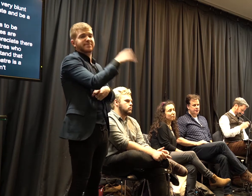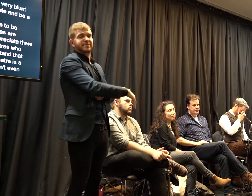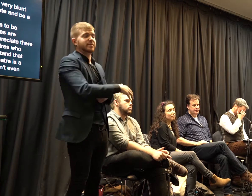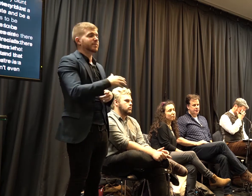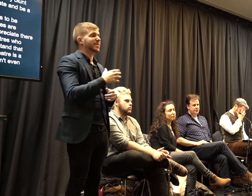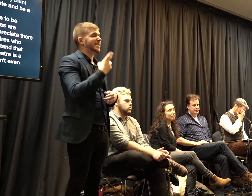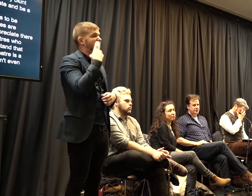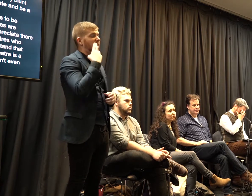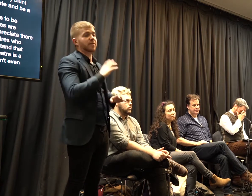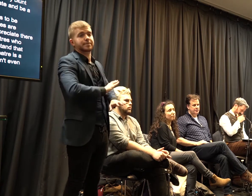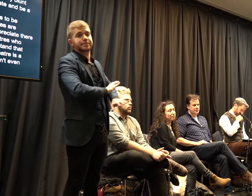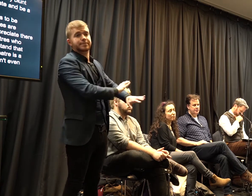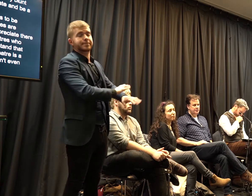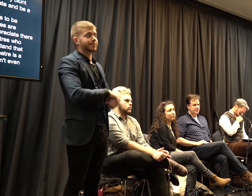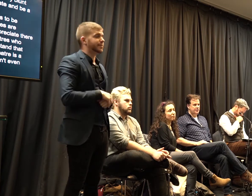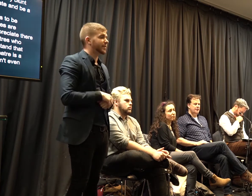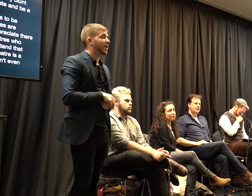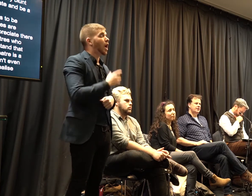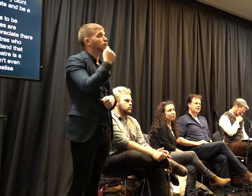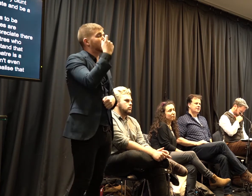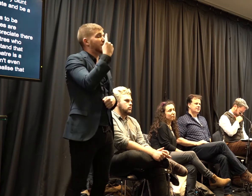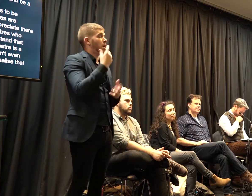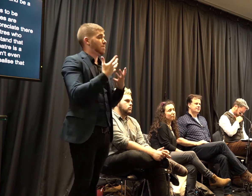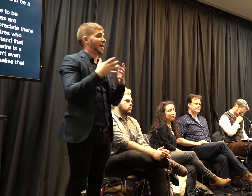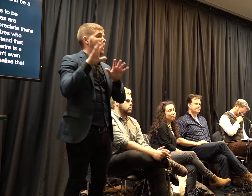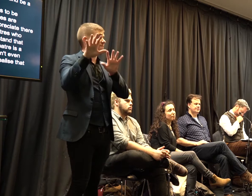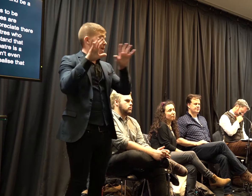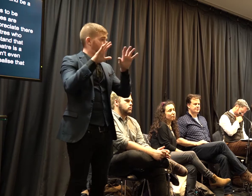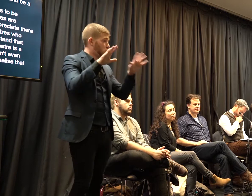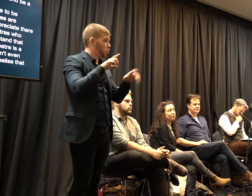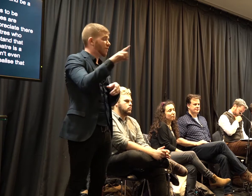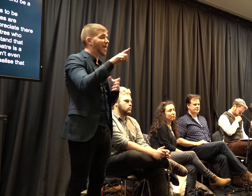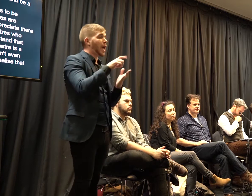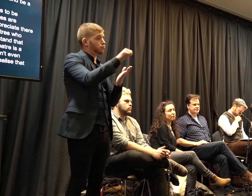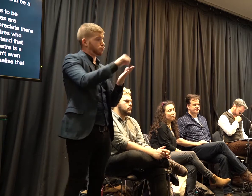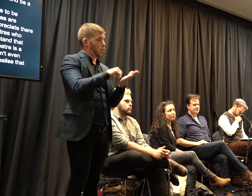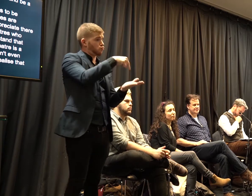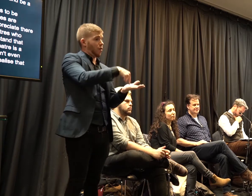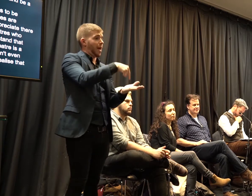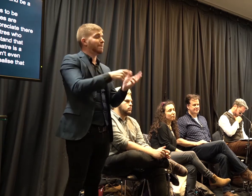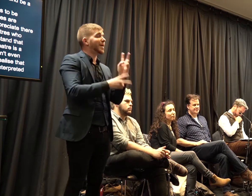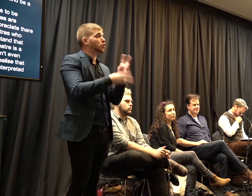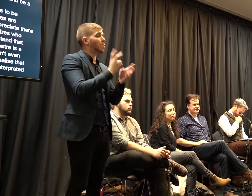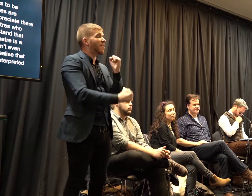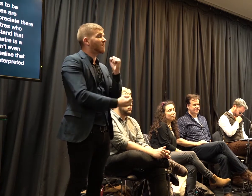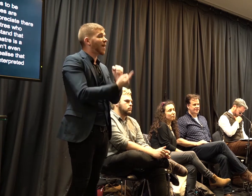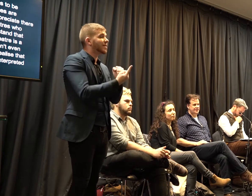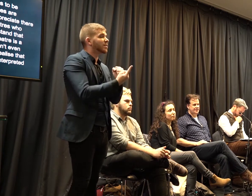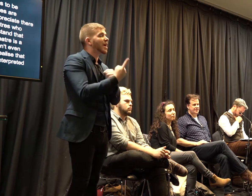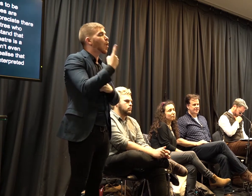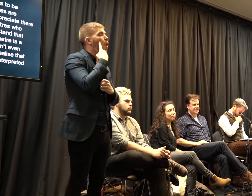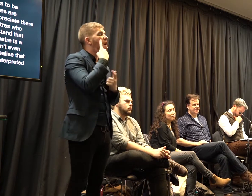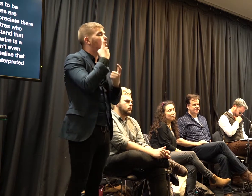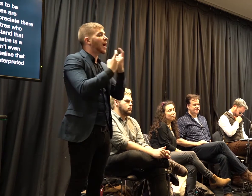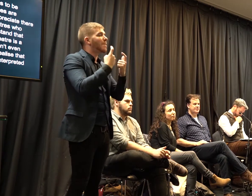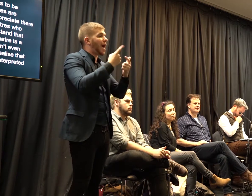doors. I do realise that many venues, even if they programme an interpretive event, don't think about everything